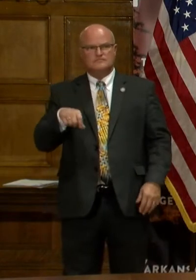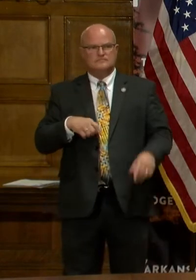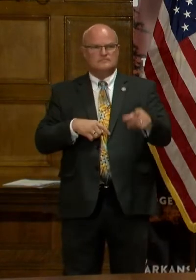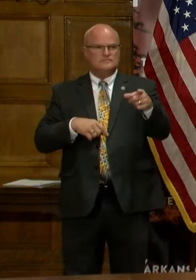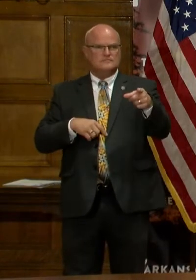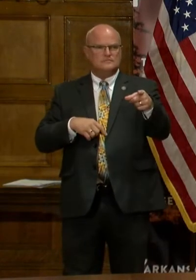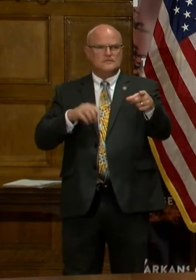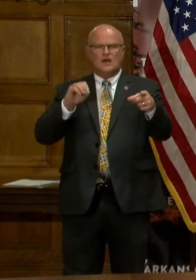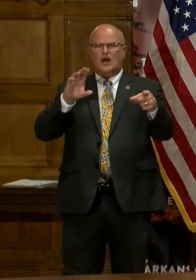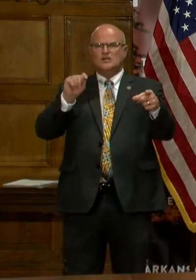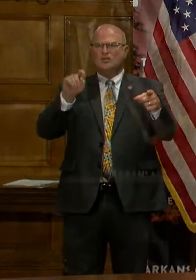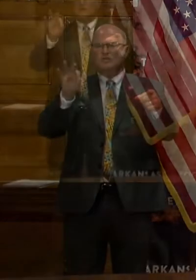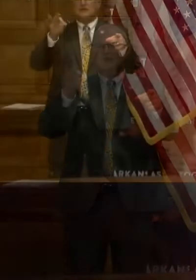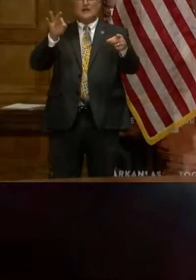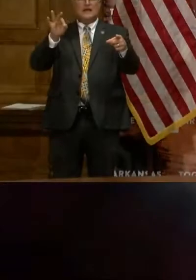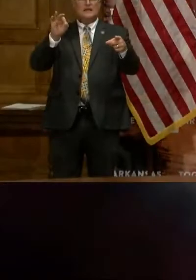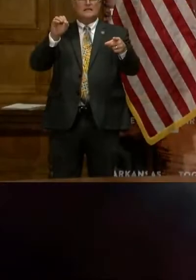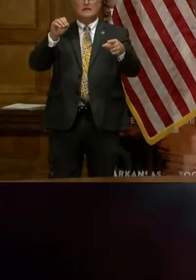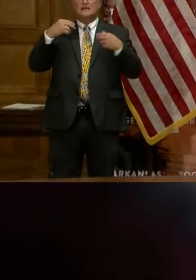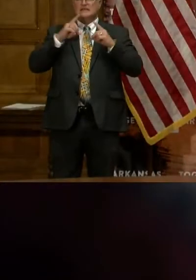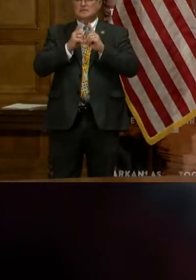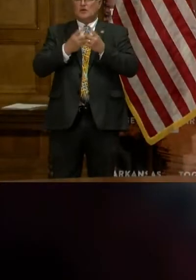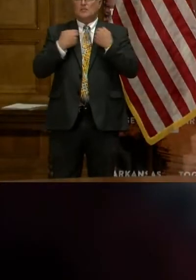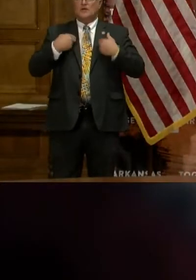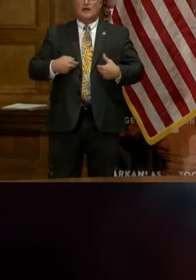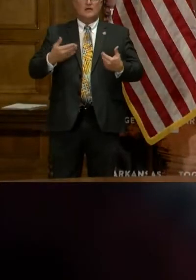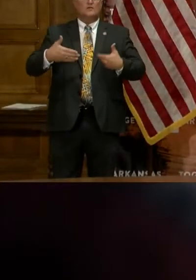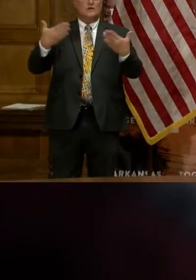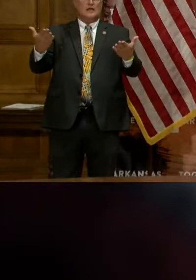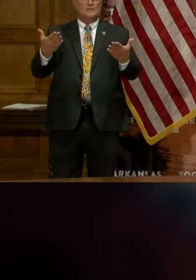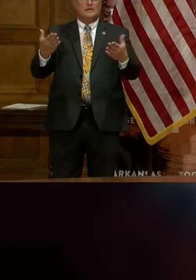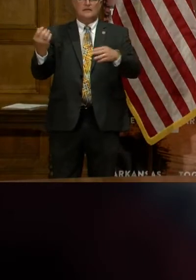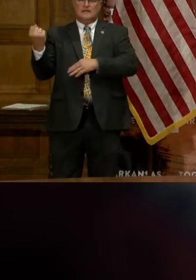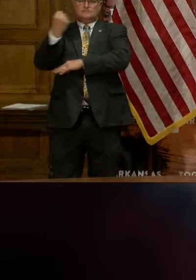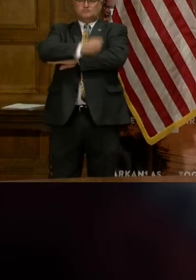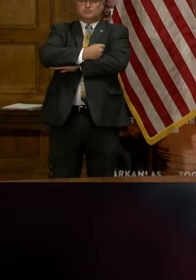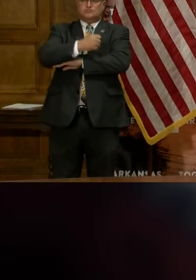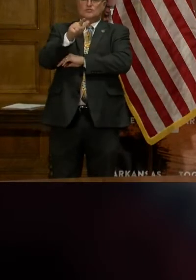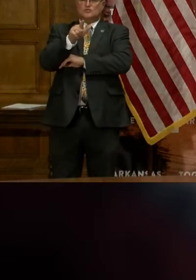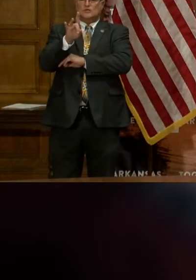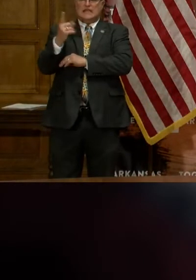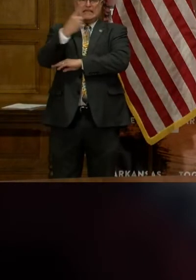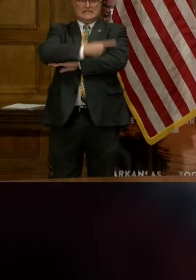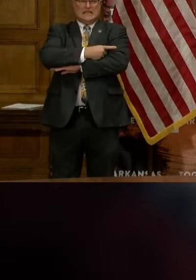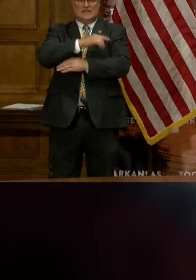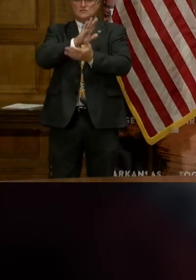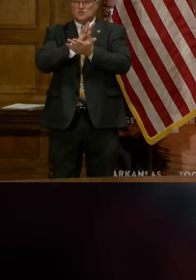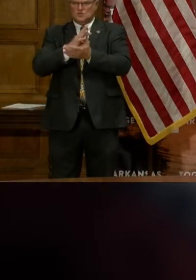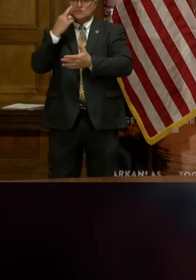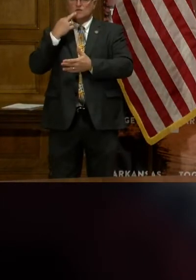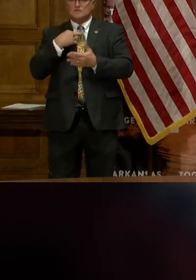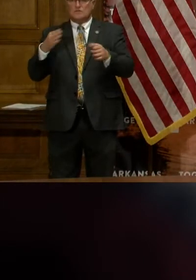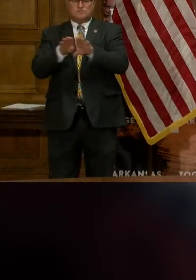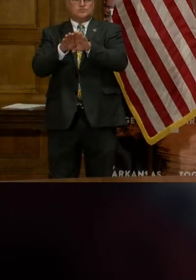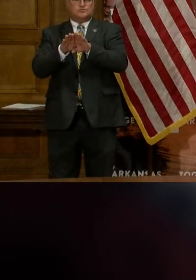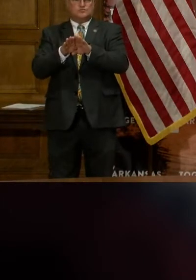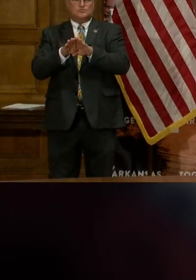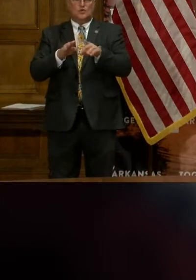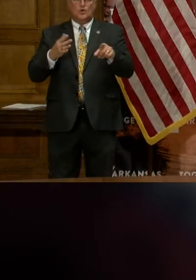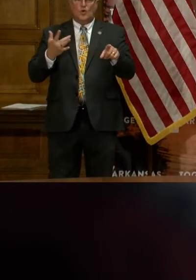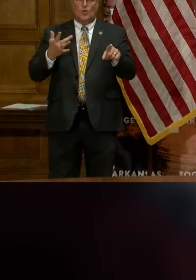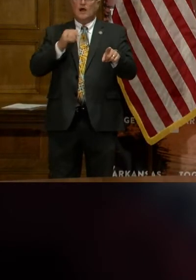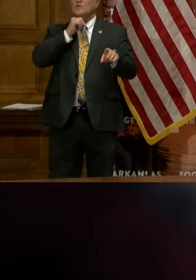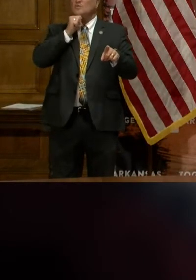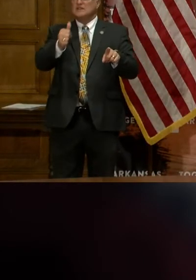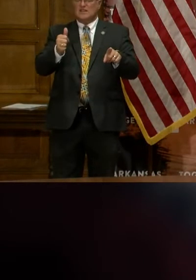October 9th, the Arkansas Department of Health recommended that the state close down for 28 days, including schools and restaurants. Why did